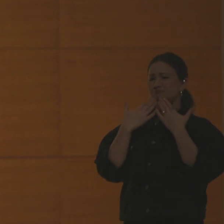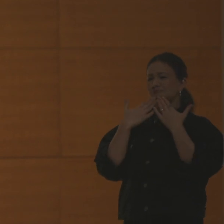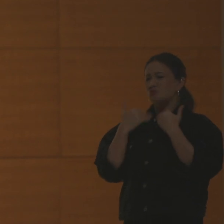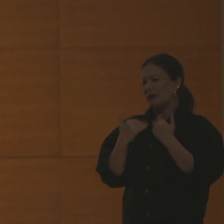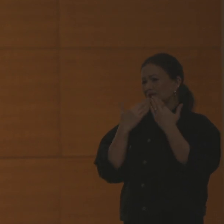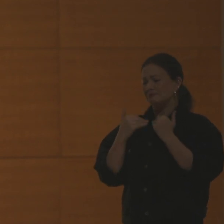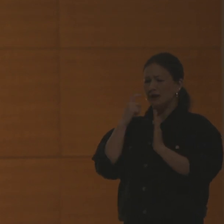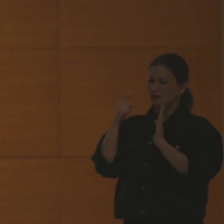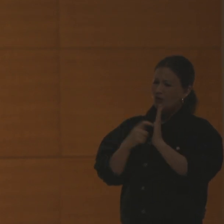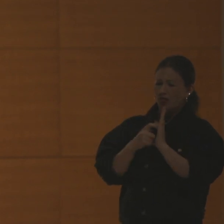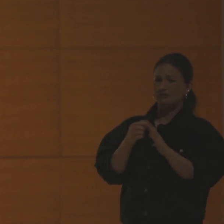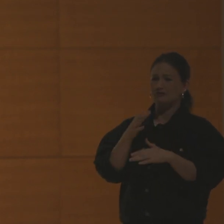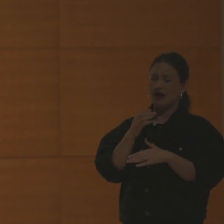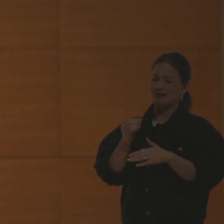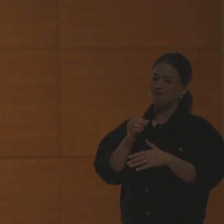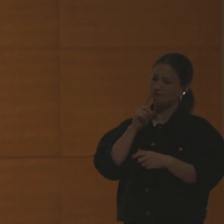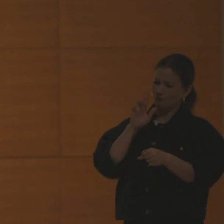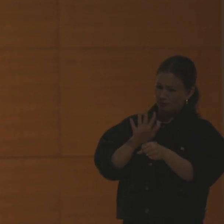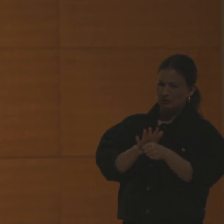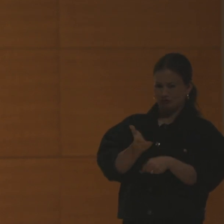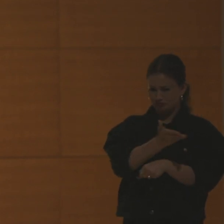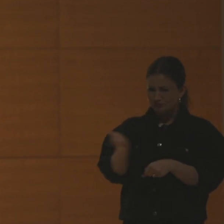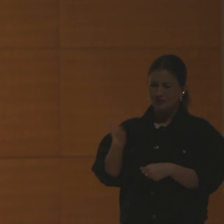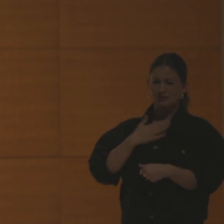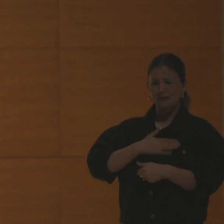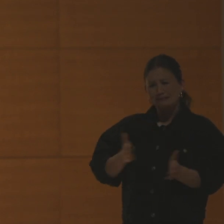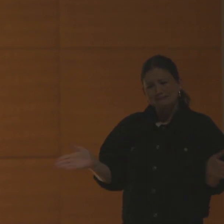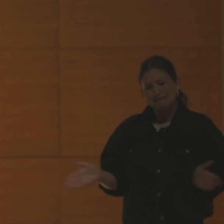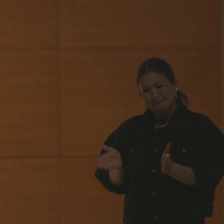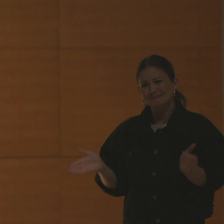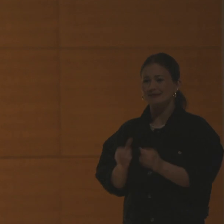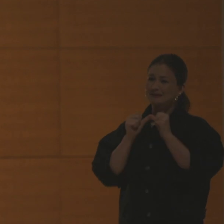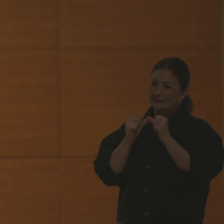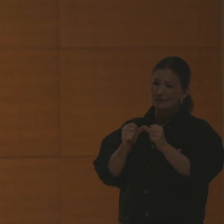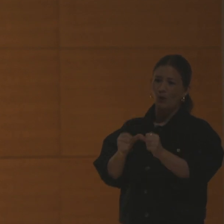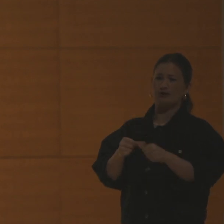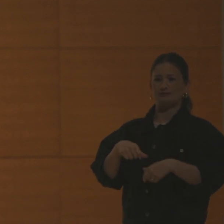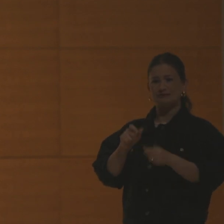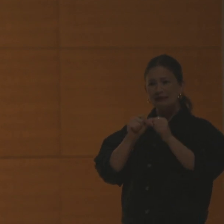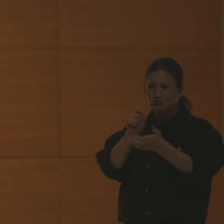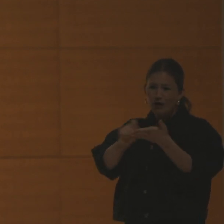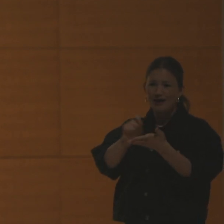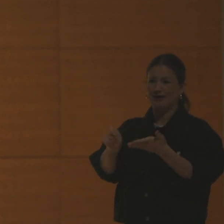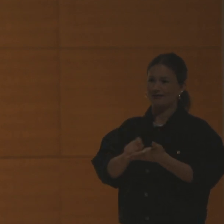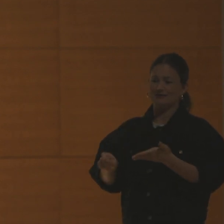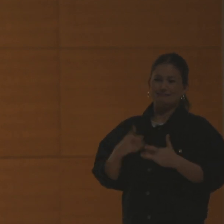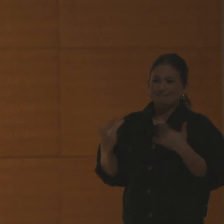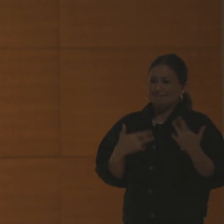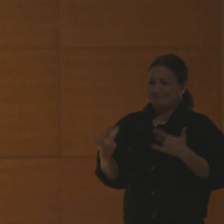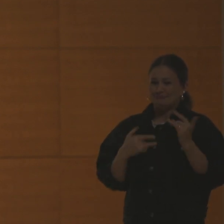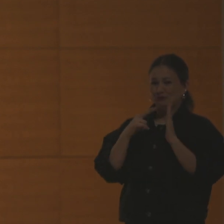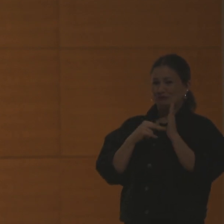acknowledgement and affirmation to please keep going, keep writing. We can't wait to read what will